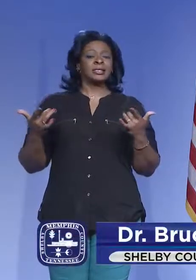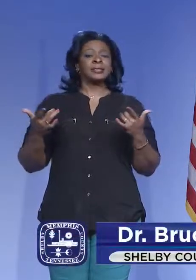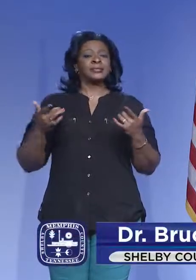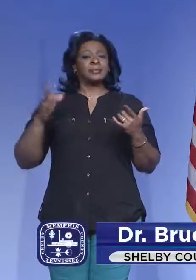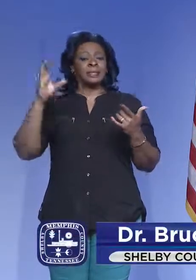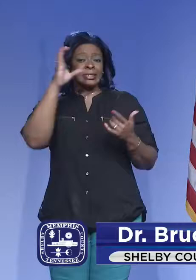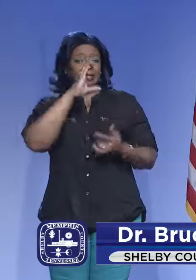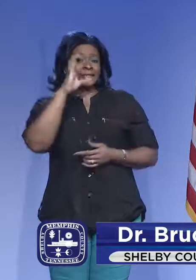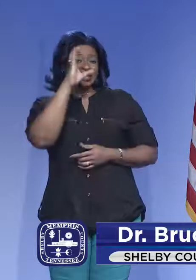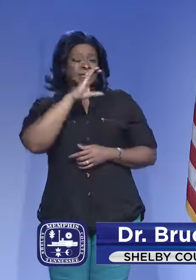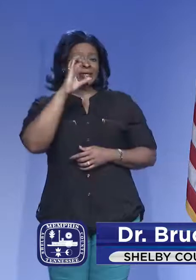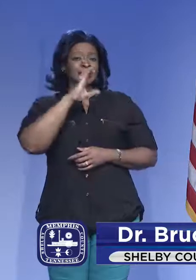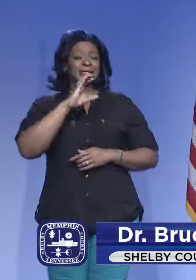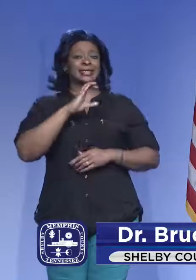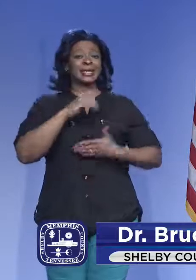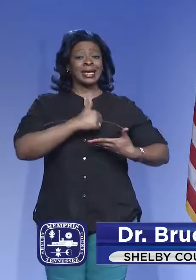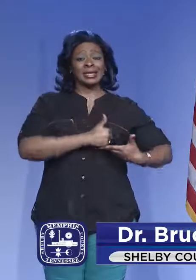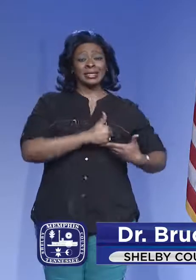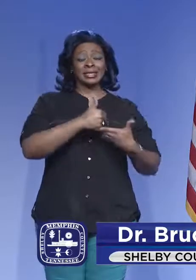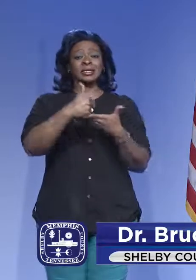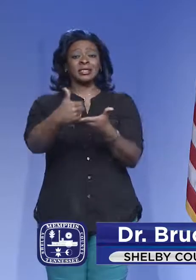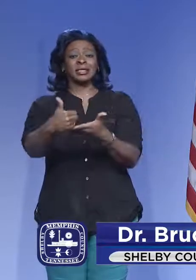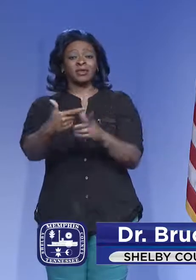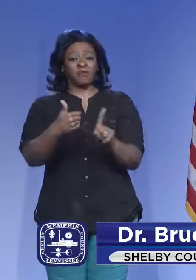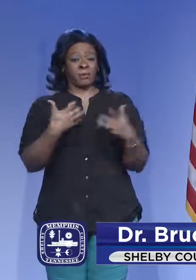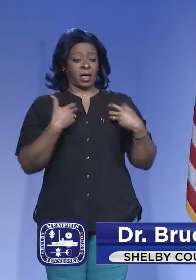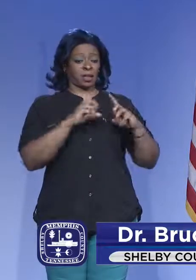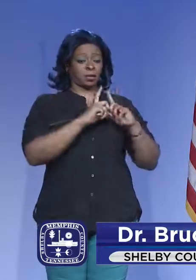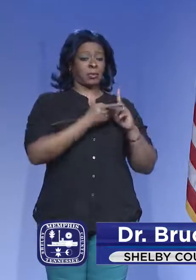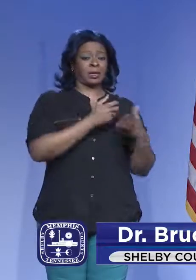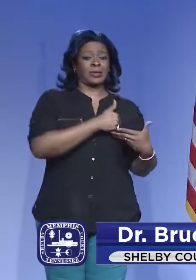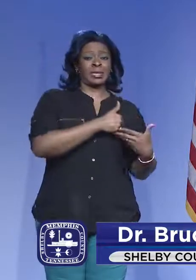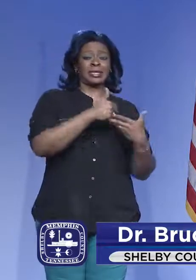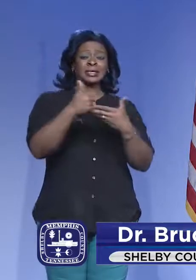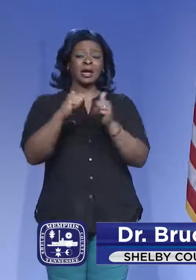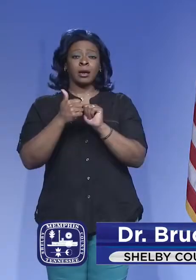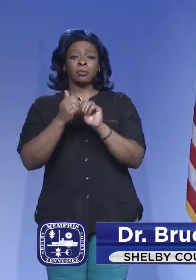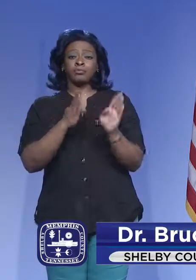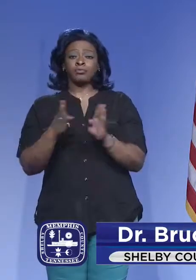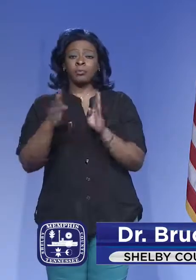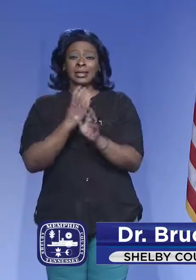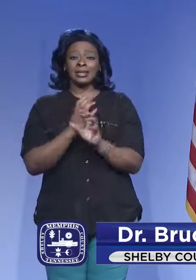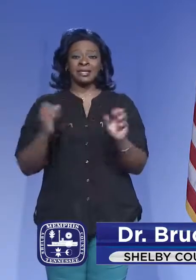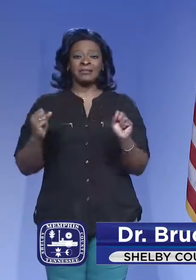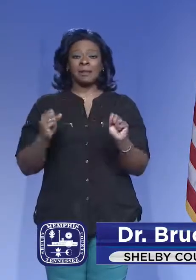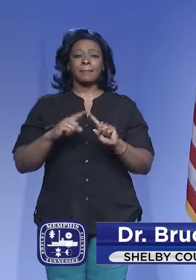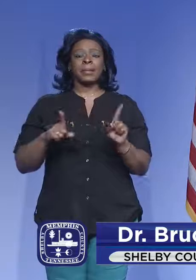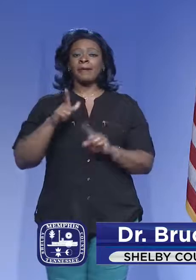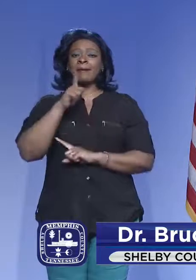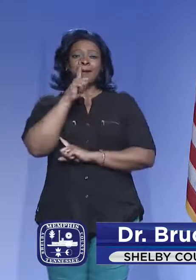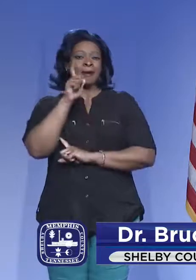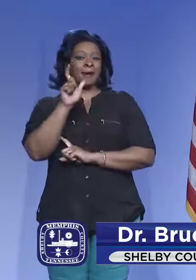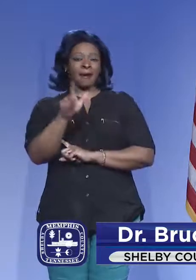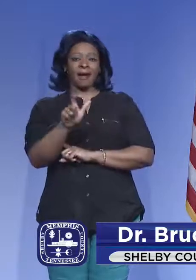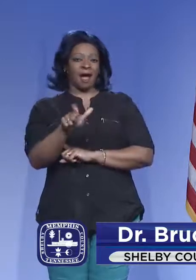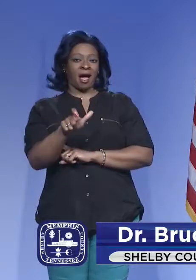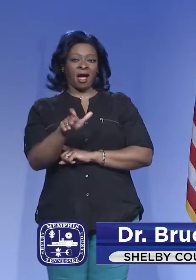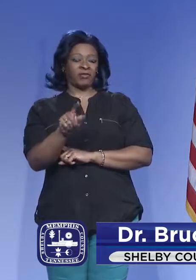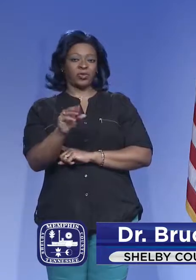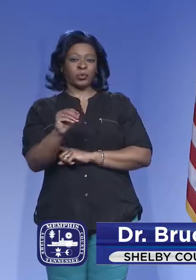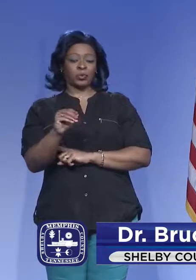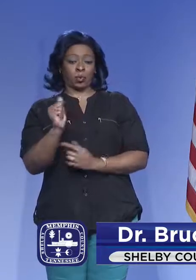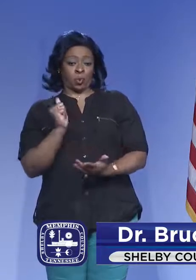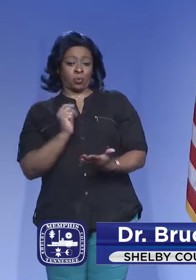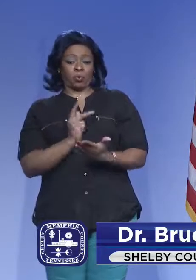seek technical assistance from us, the health department, but they do not necessarily have to get